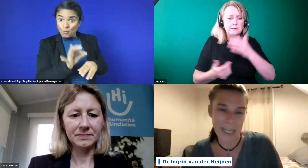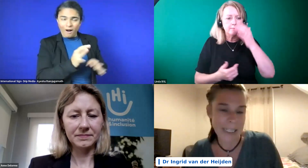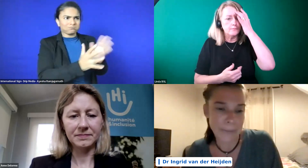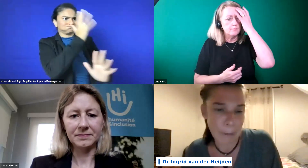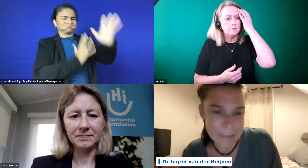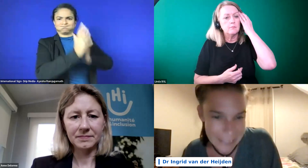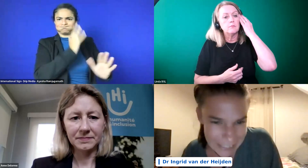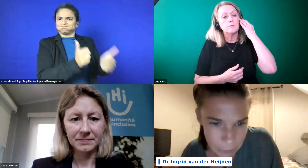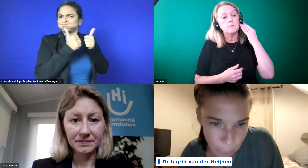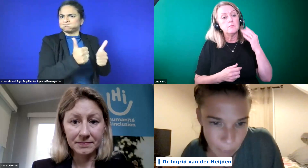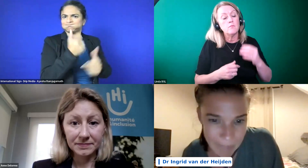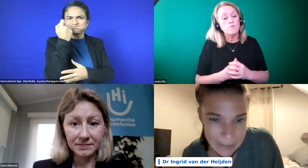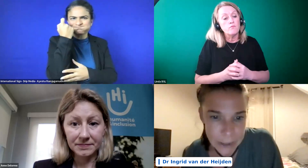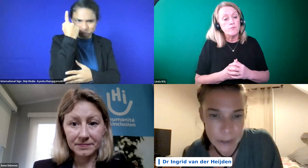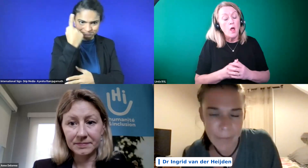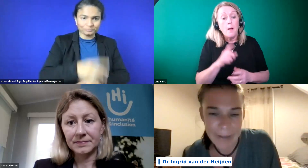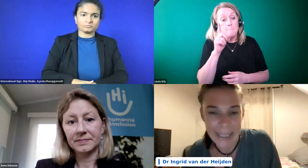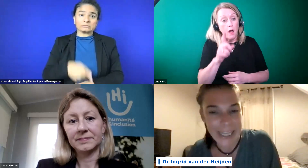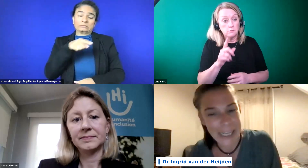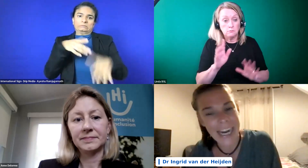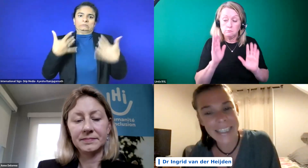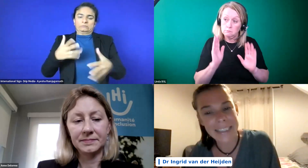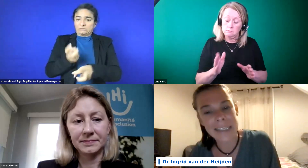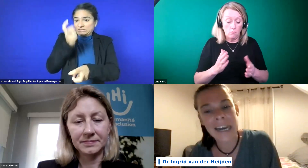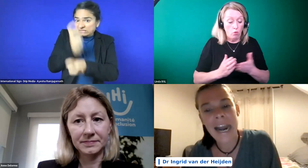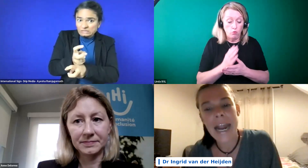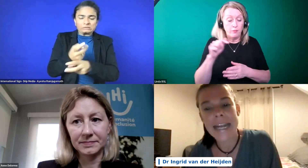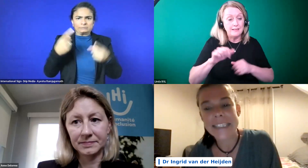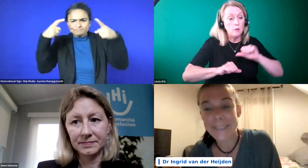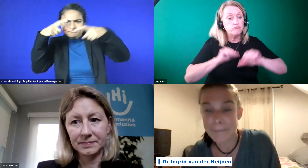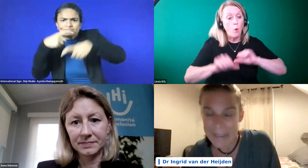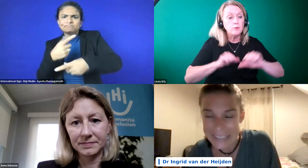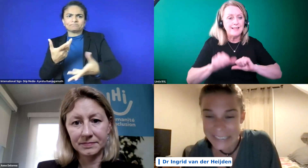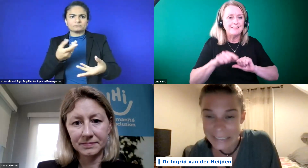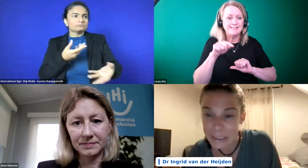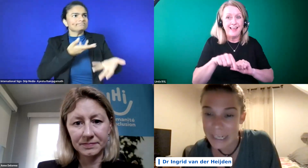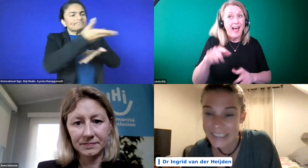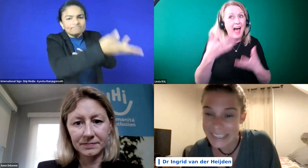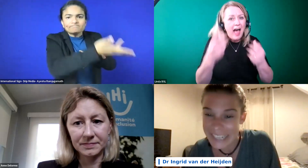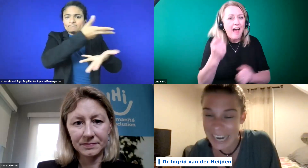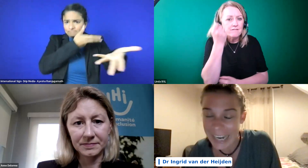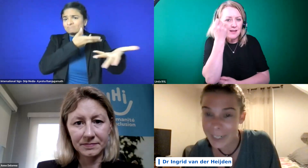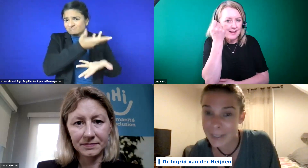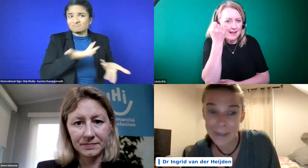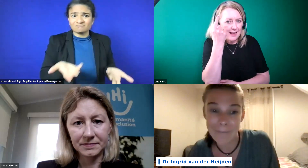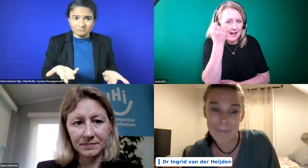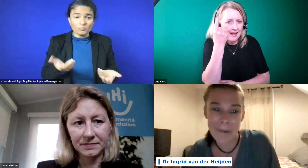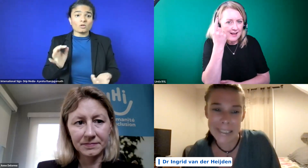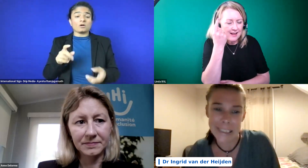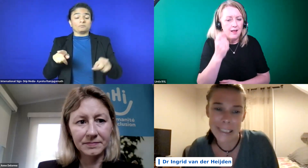Also within this process, we must determine that the client has capacity to understand